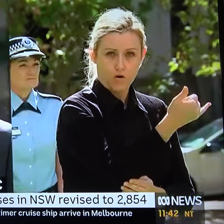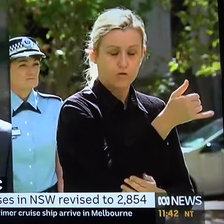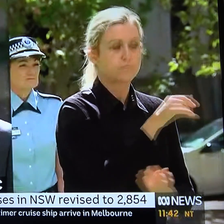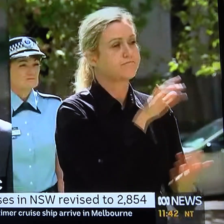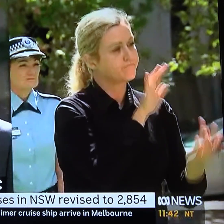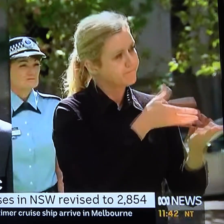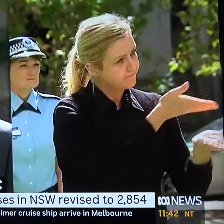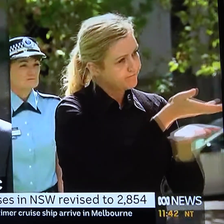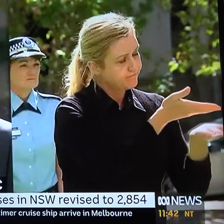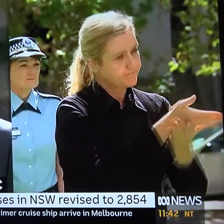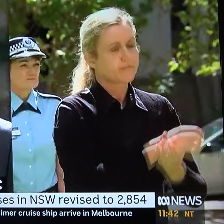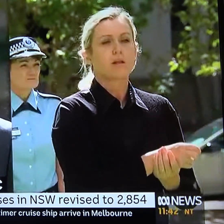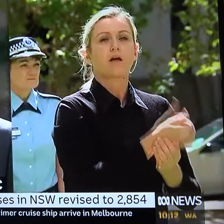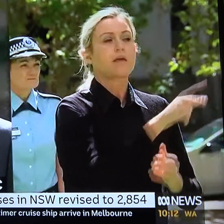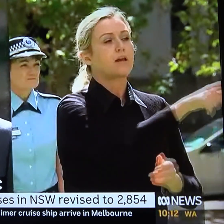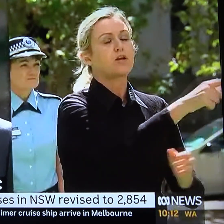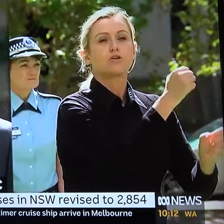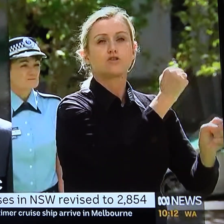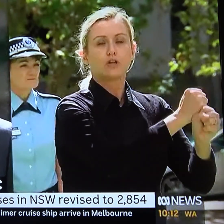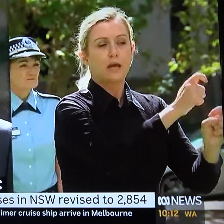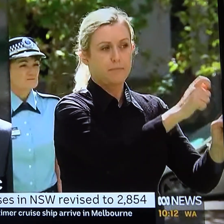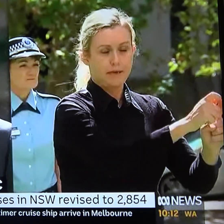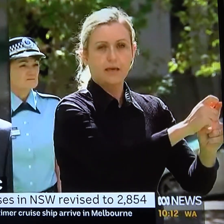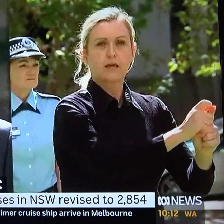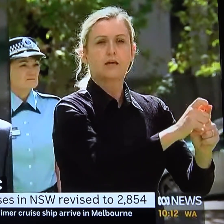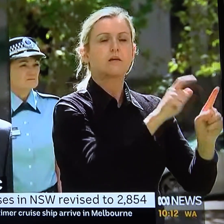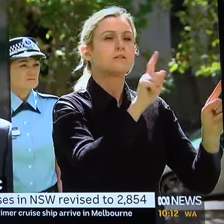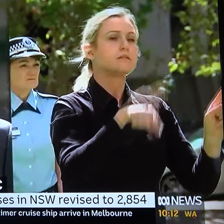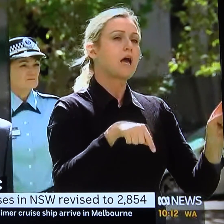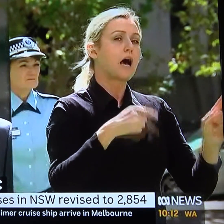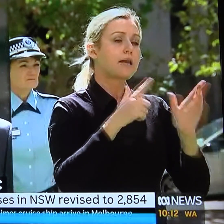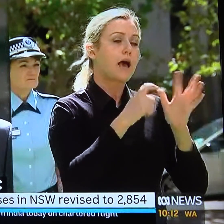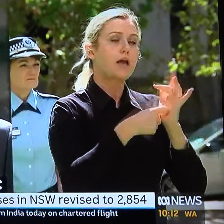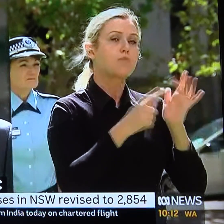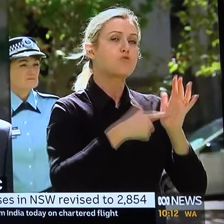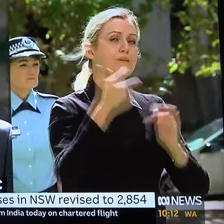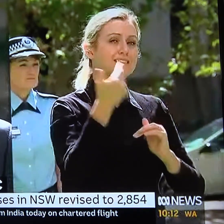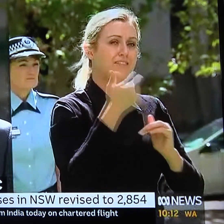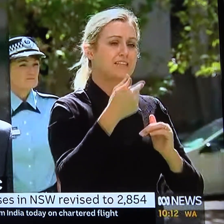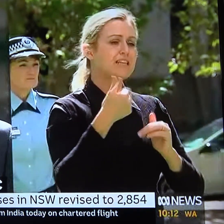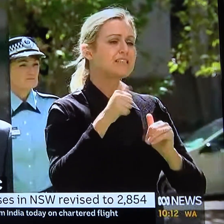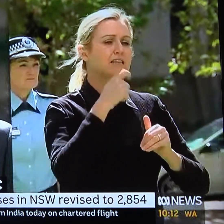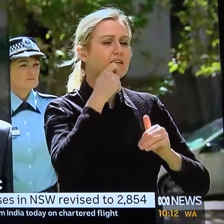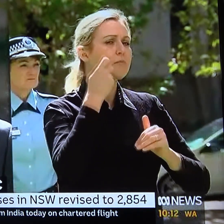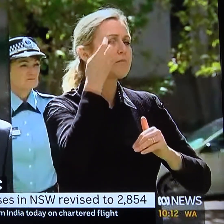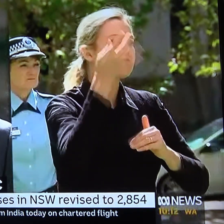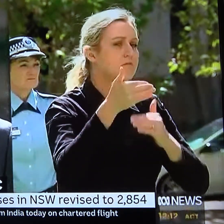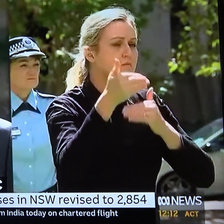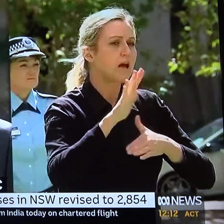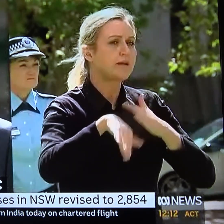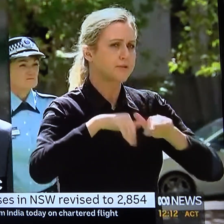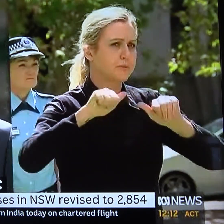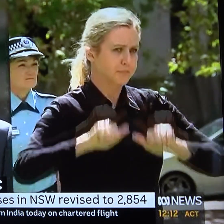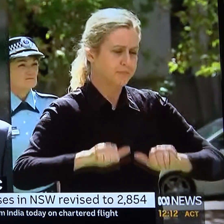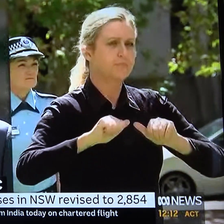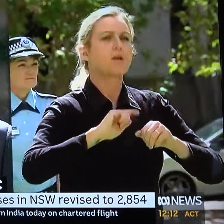get the regulation finalised, but as from the 17th of April, the GP, having decided you need a particular prescription,